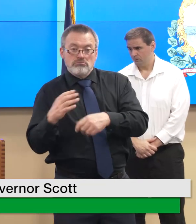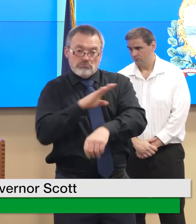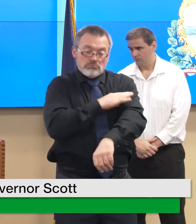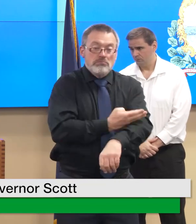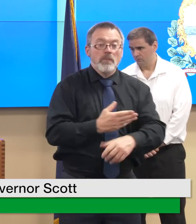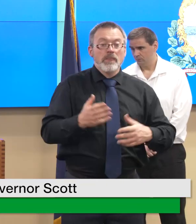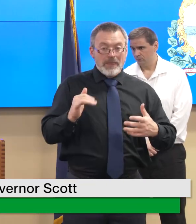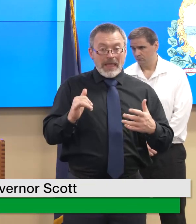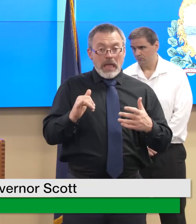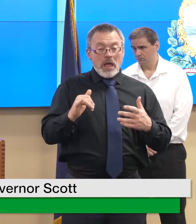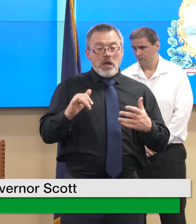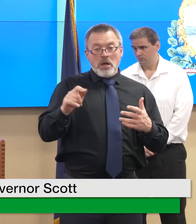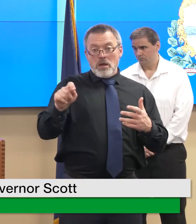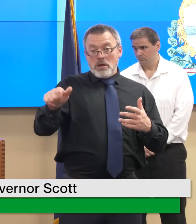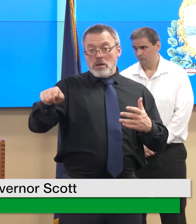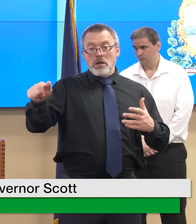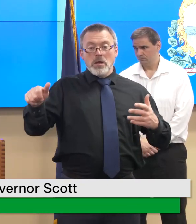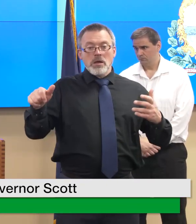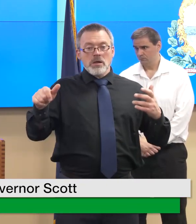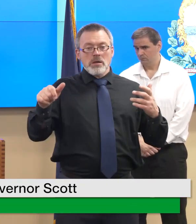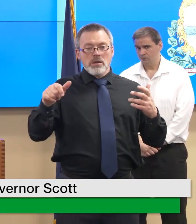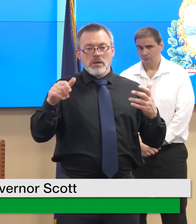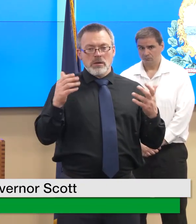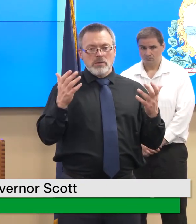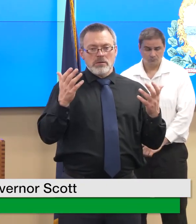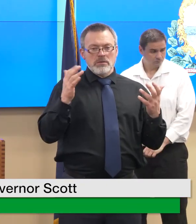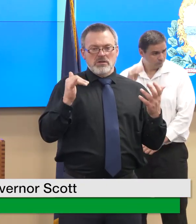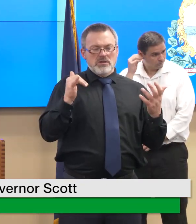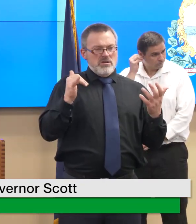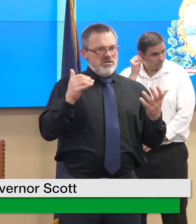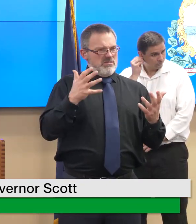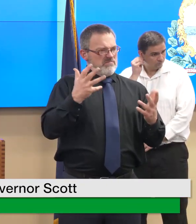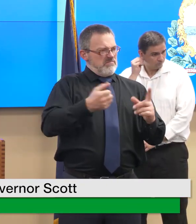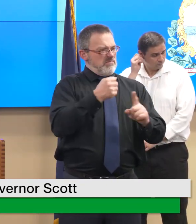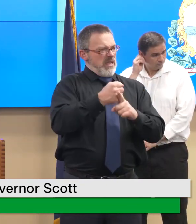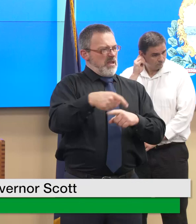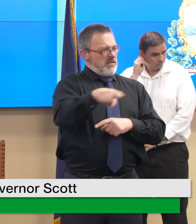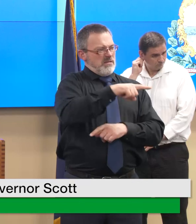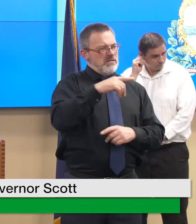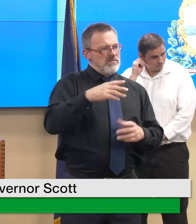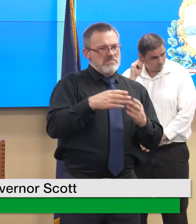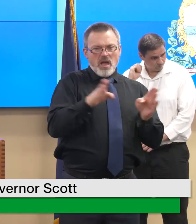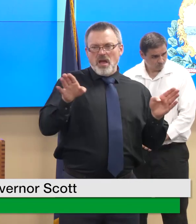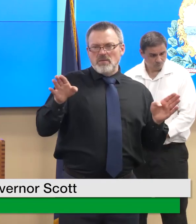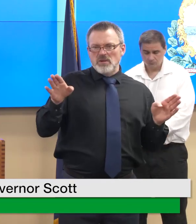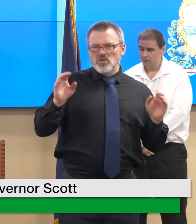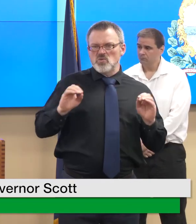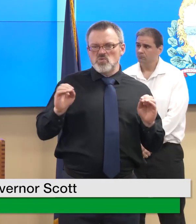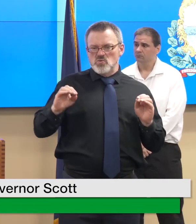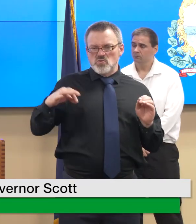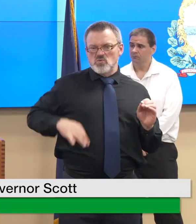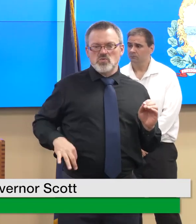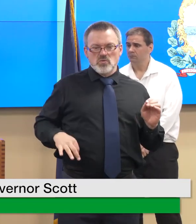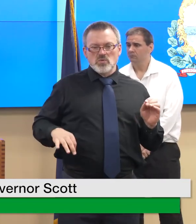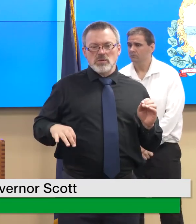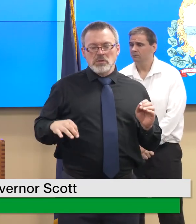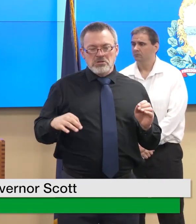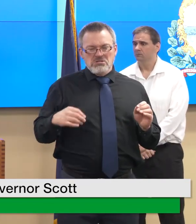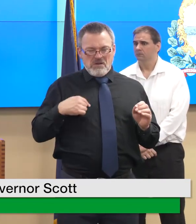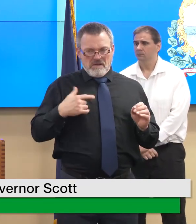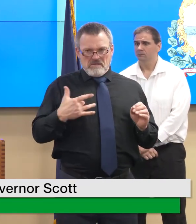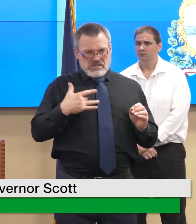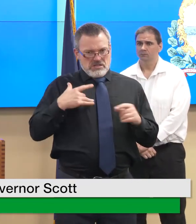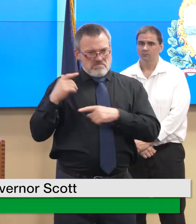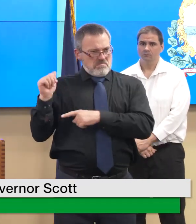removed at this point do not serve any public benefit, and we feel like the most resilient strategy is to take them out.